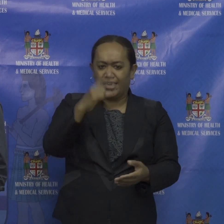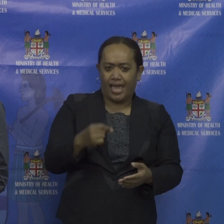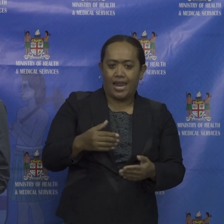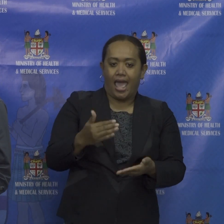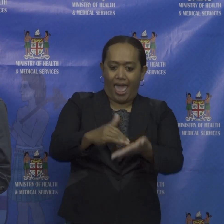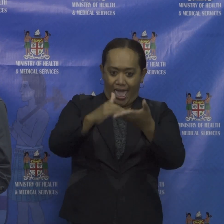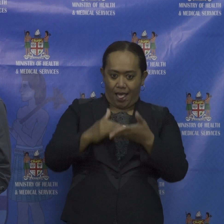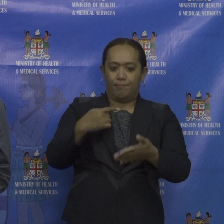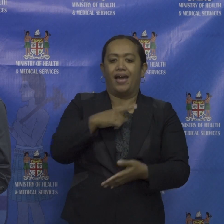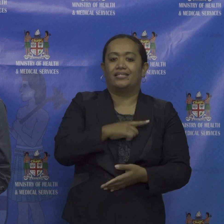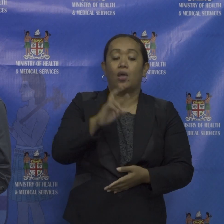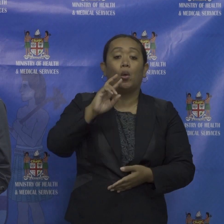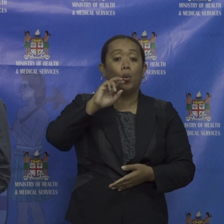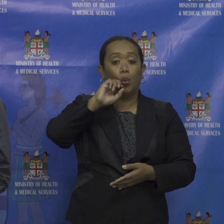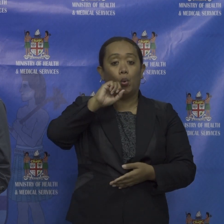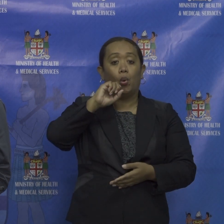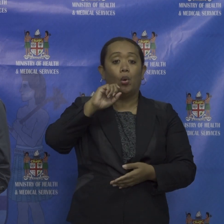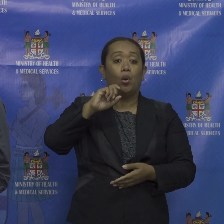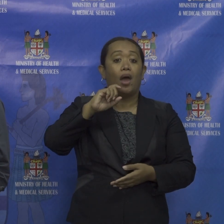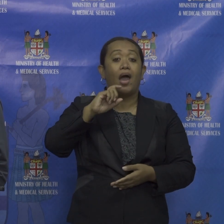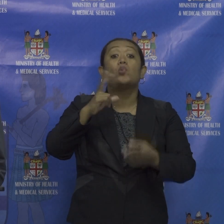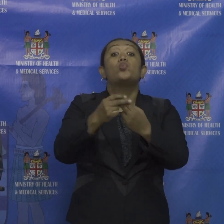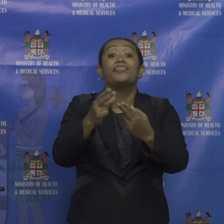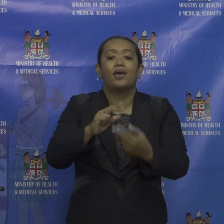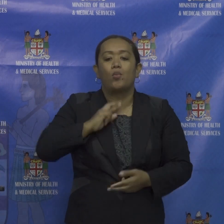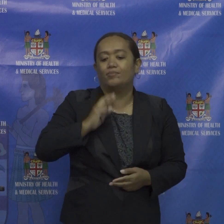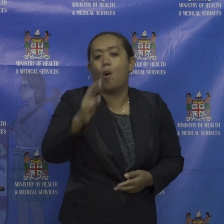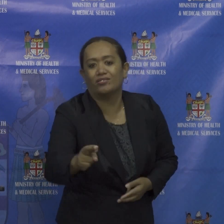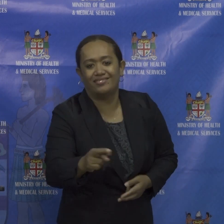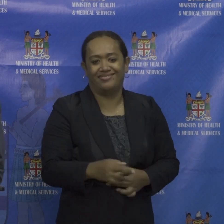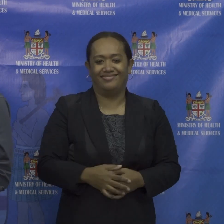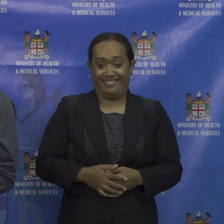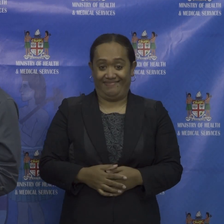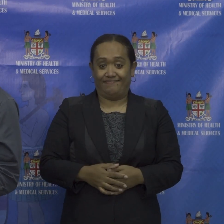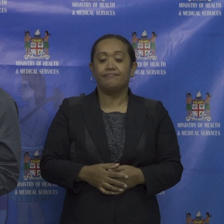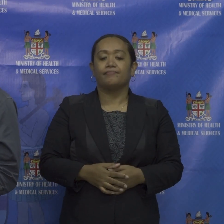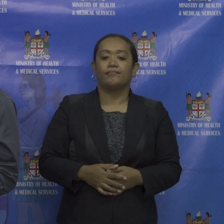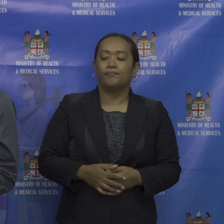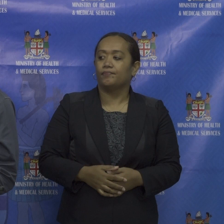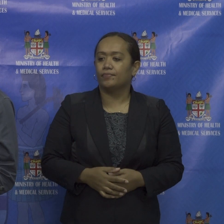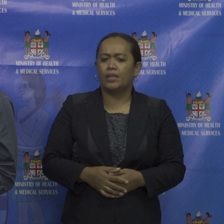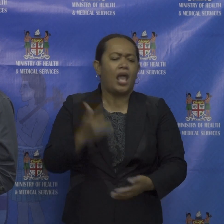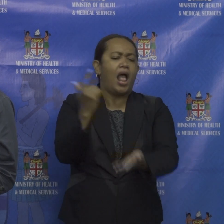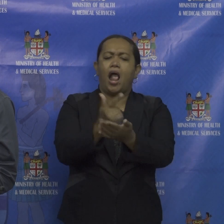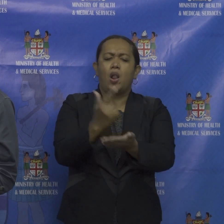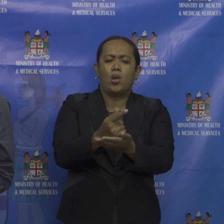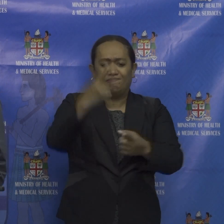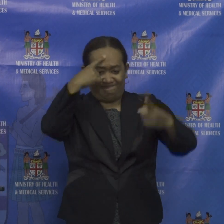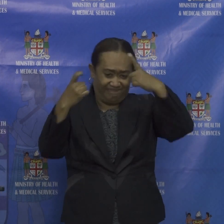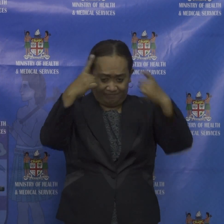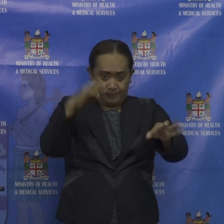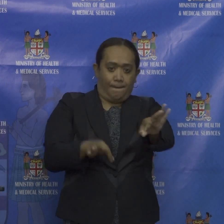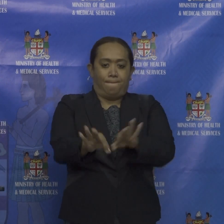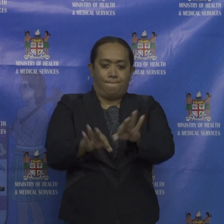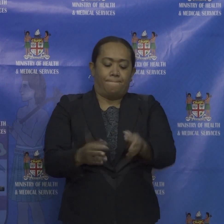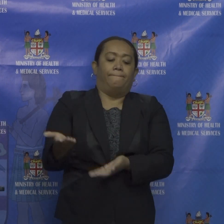the response as is appropriate. Okay. A lot of that initiative is done